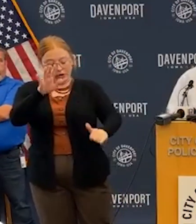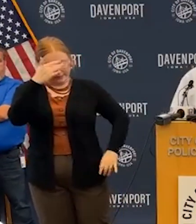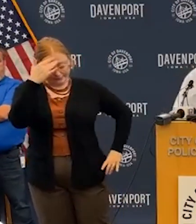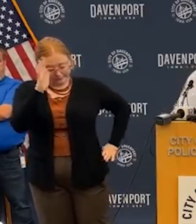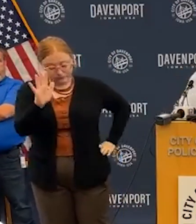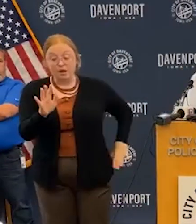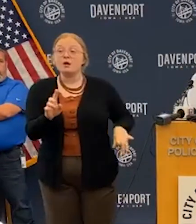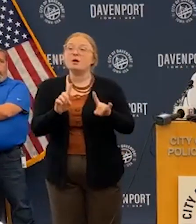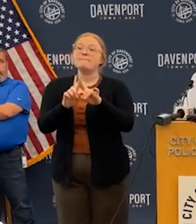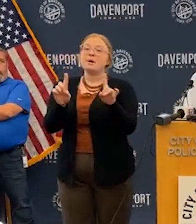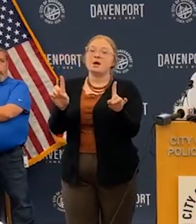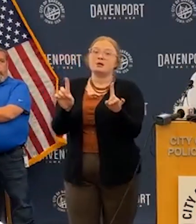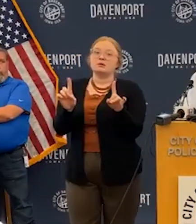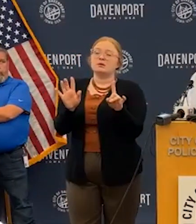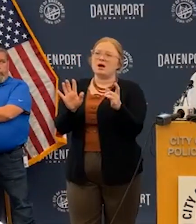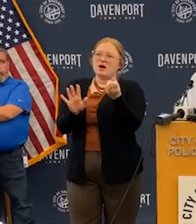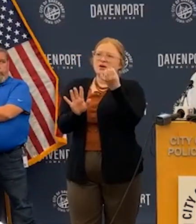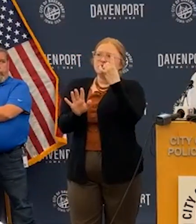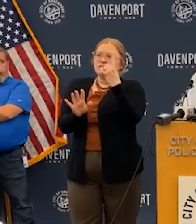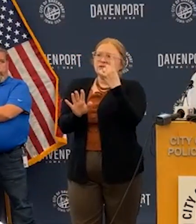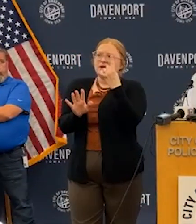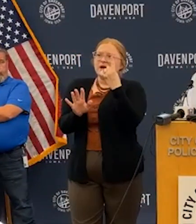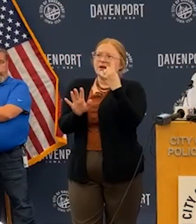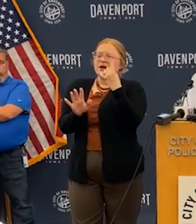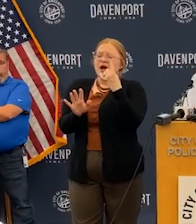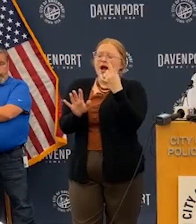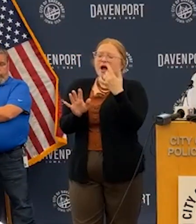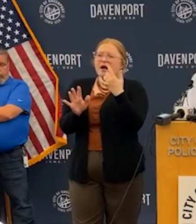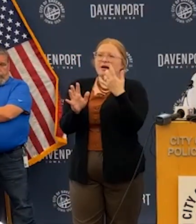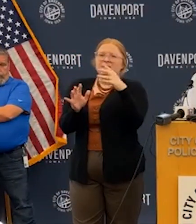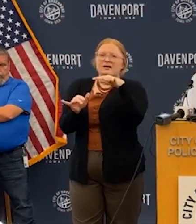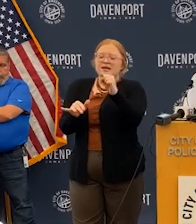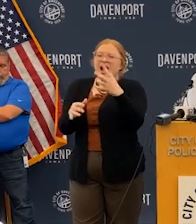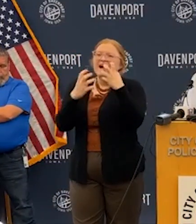Any tragedy of any sort,